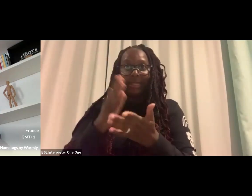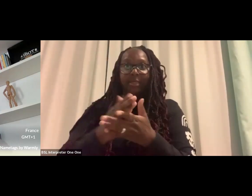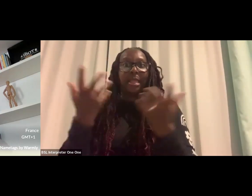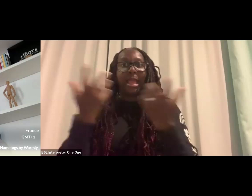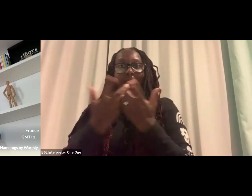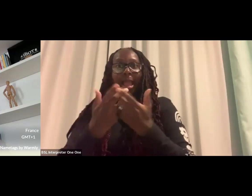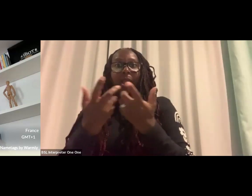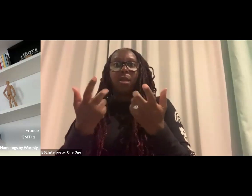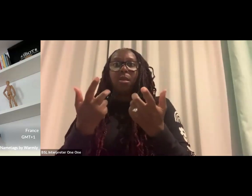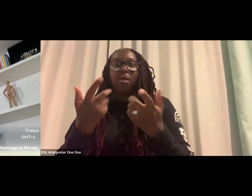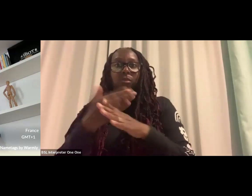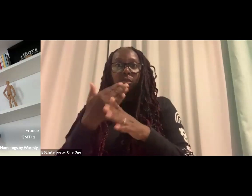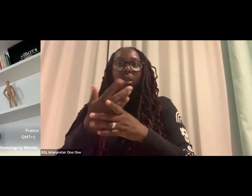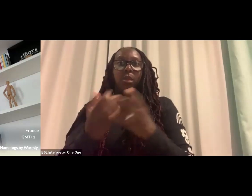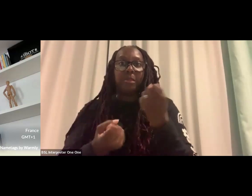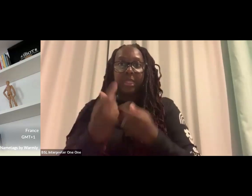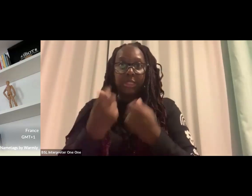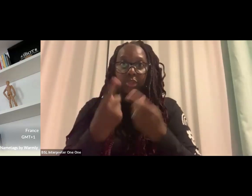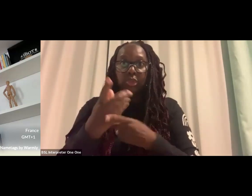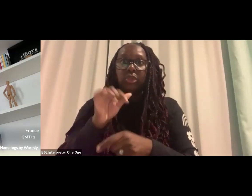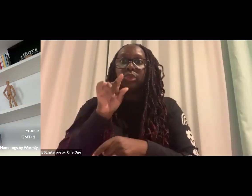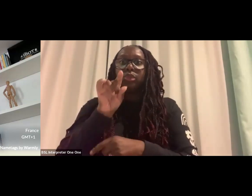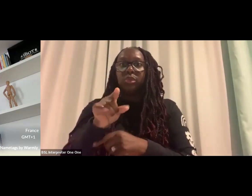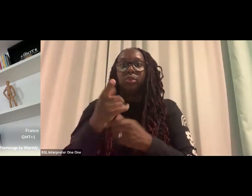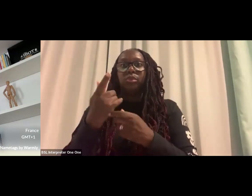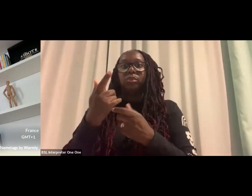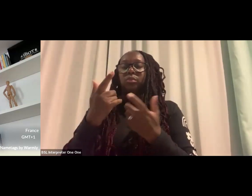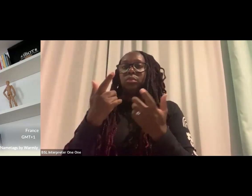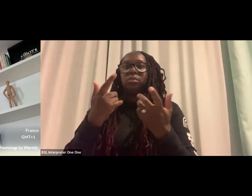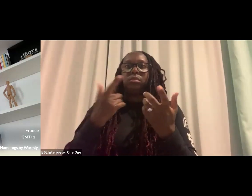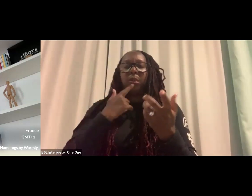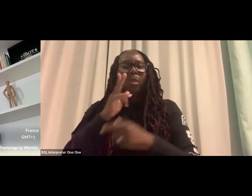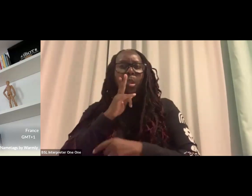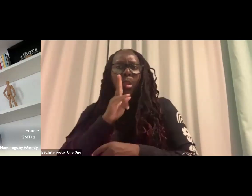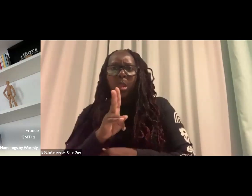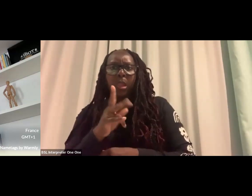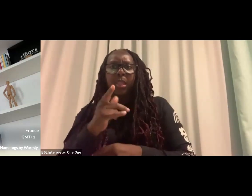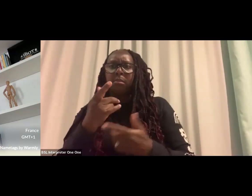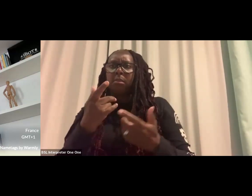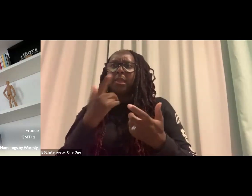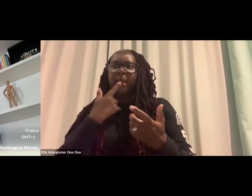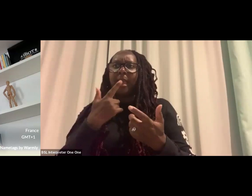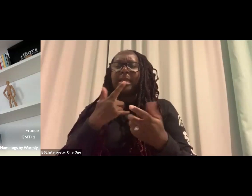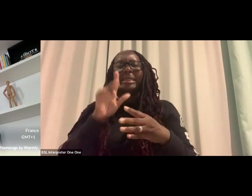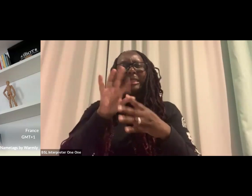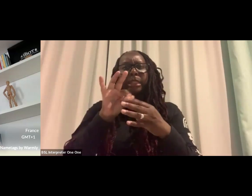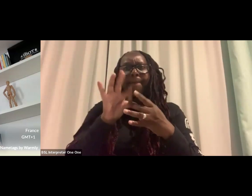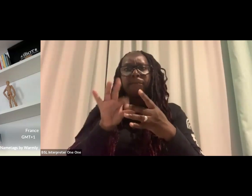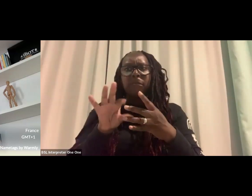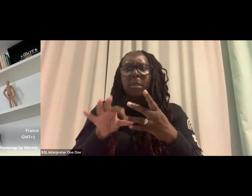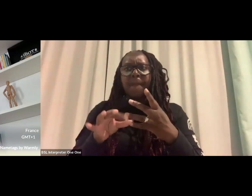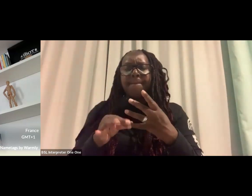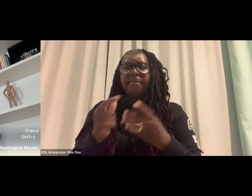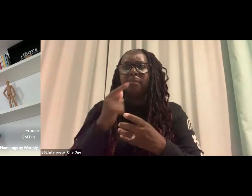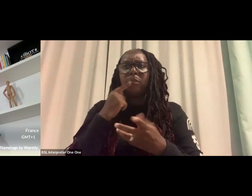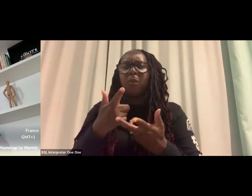addressing issues upstream or downstream? Are we looking at treating the symptoms of the issues that we're facing, or